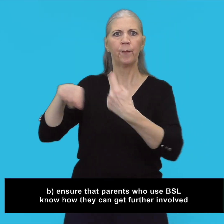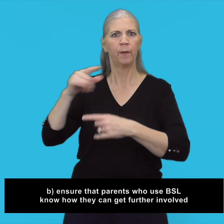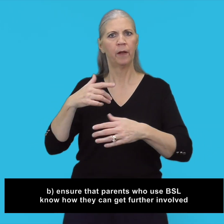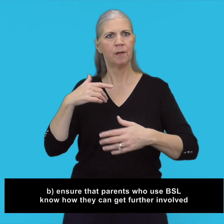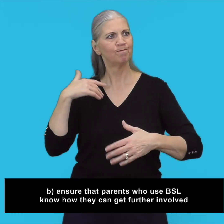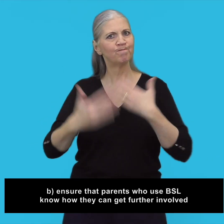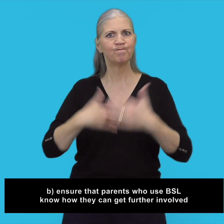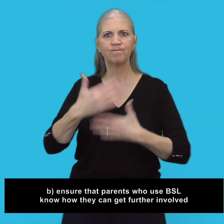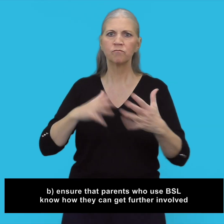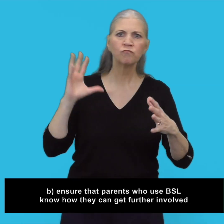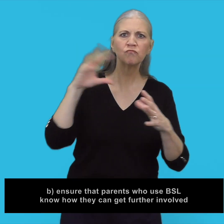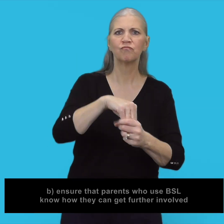child's education.